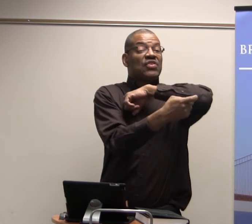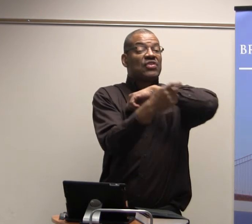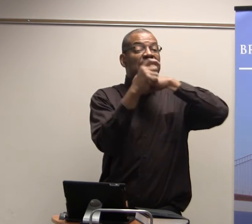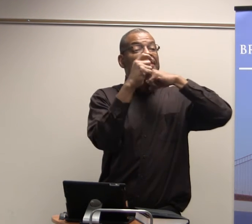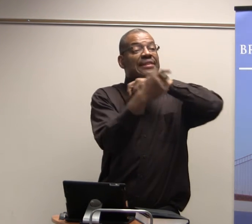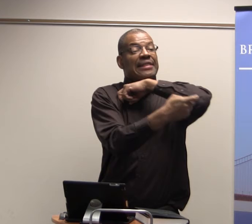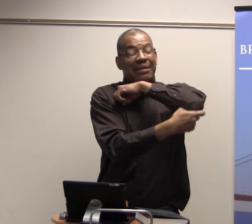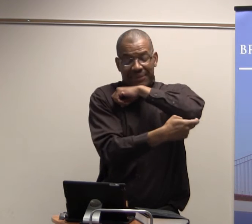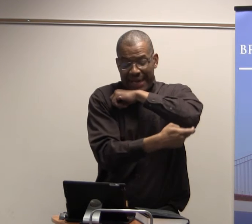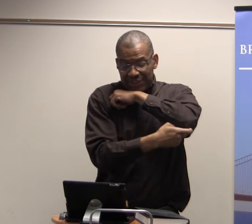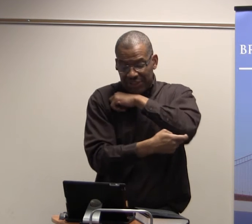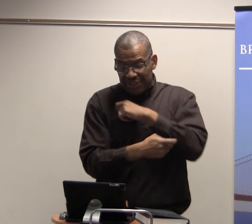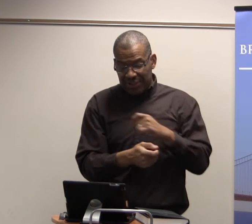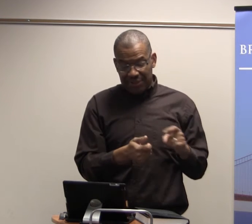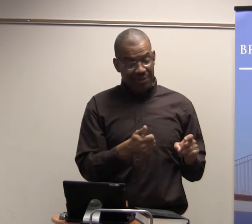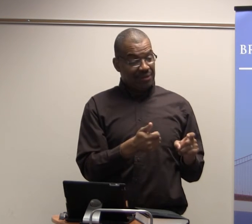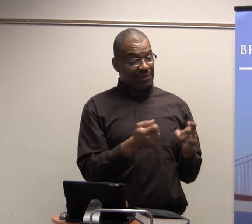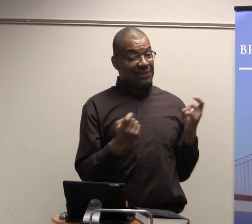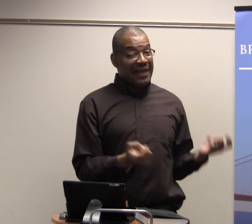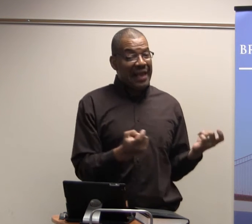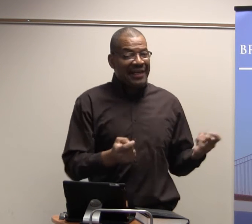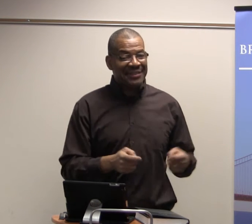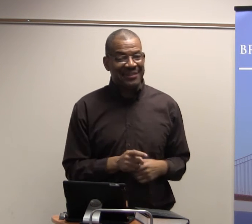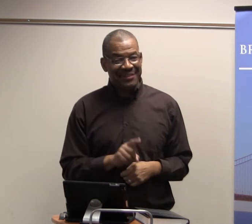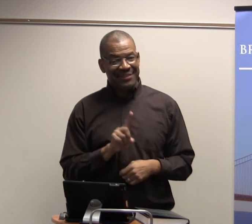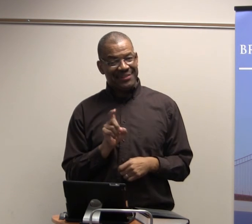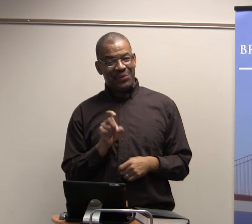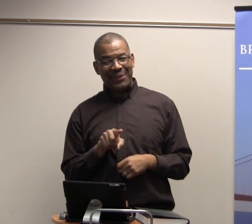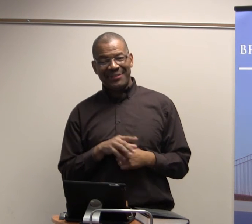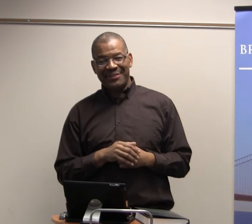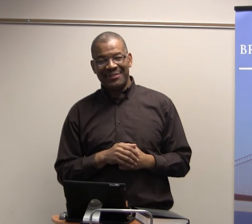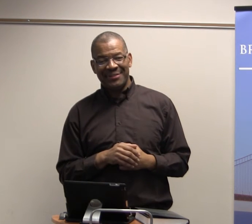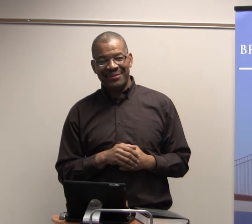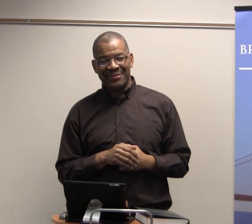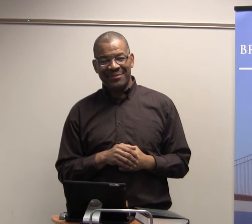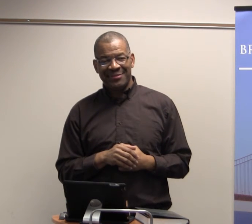Is temptations sin? Question.